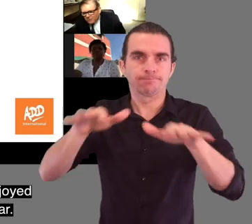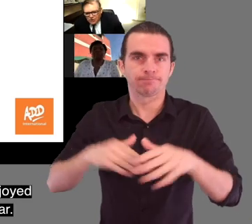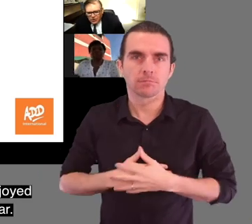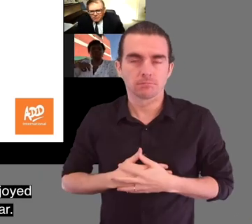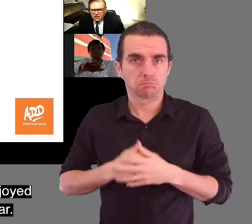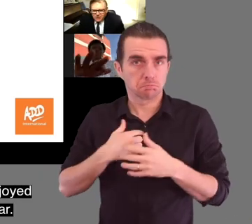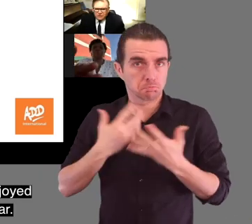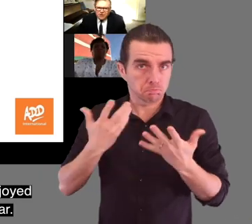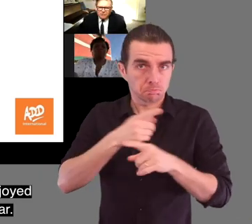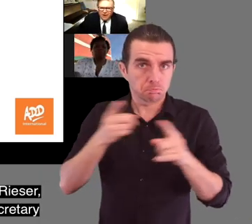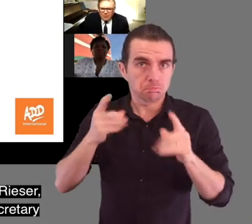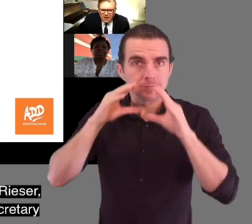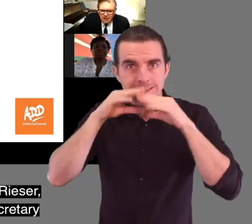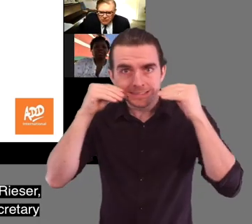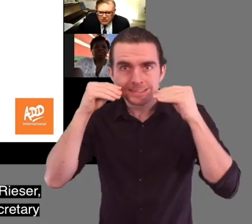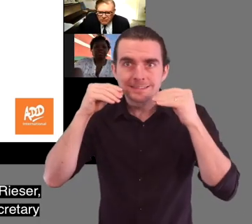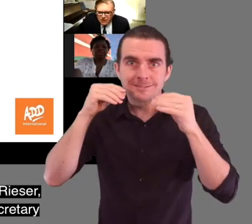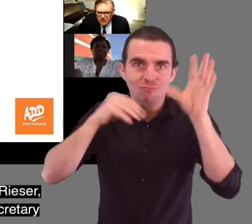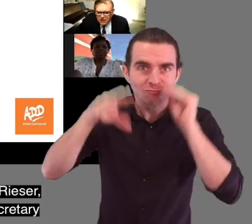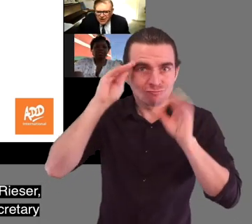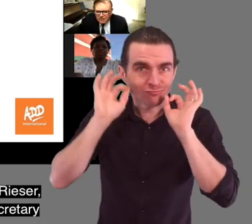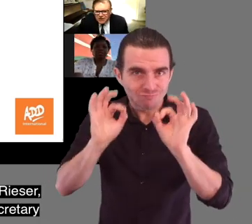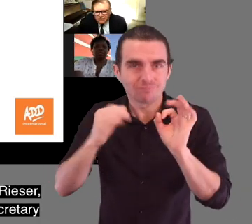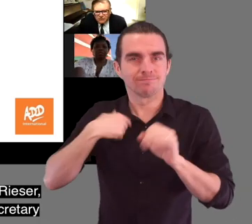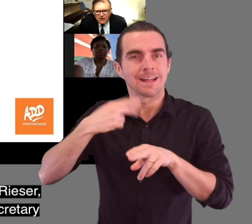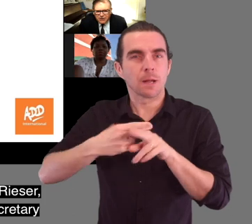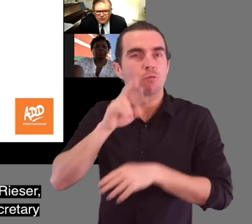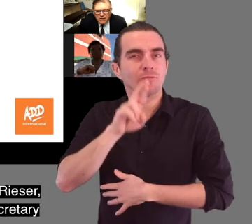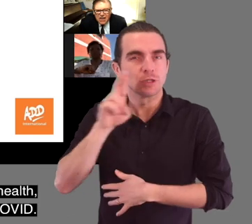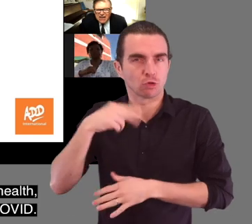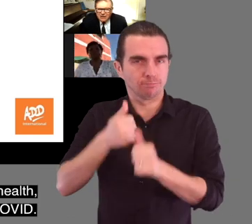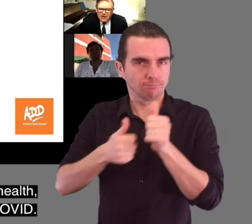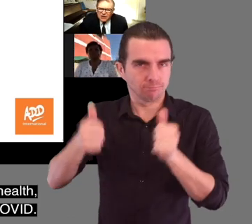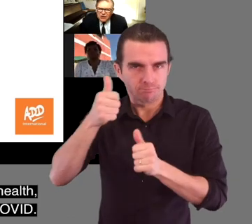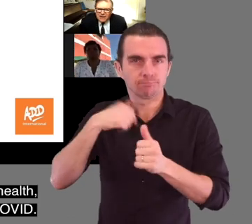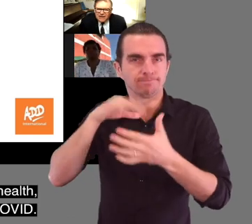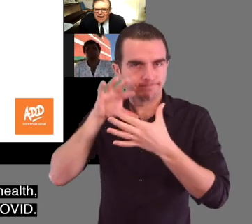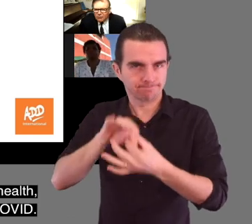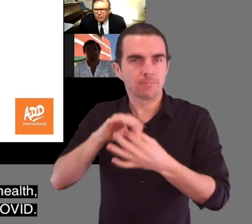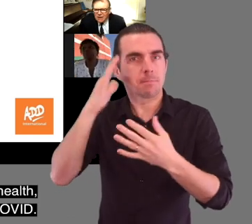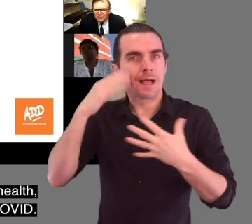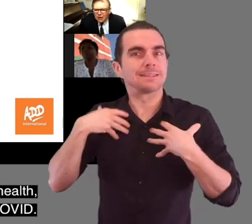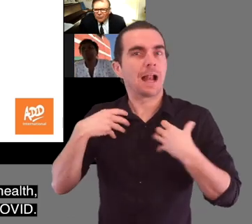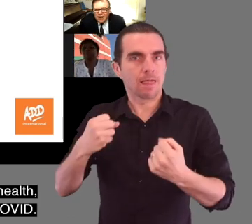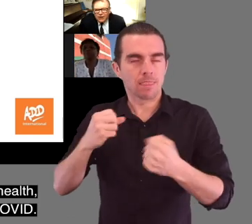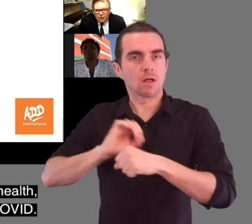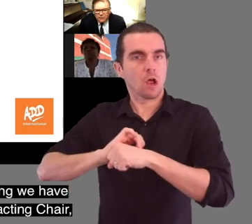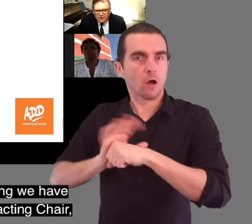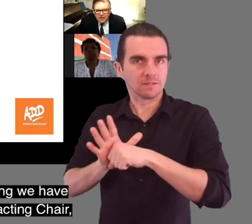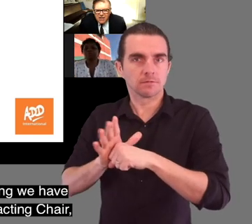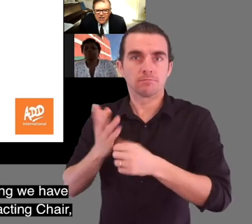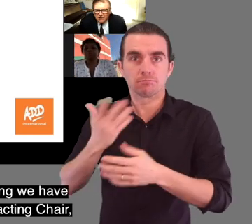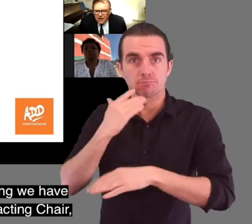hope you've enjoyed the material so far. My name is Richard Reeser, and I'm the General Secretary. And today's topic is health, mental health, and